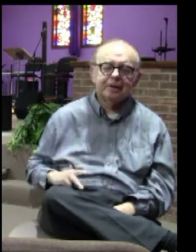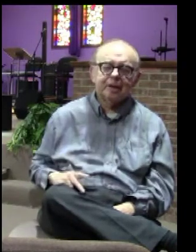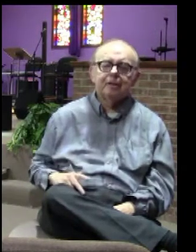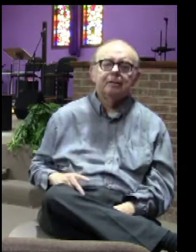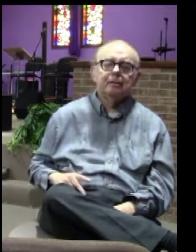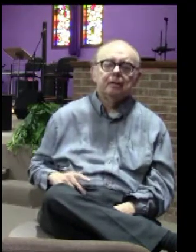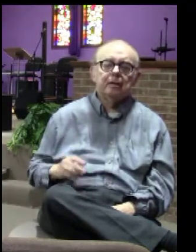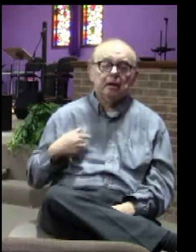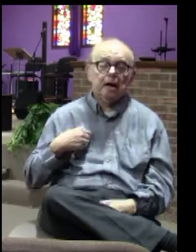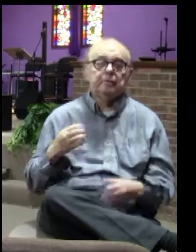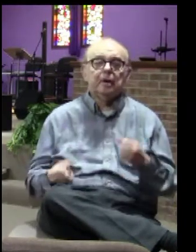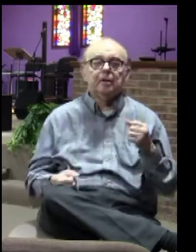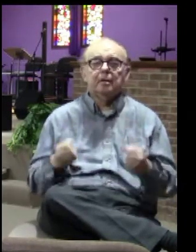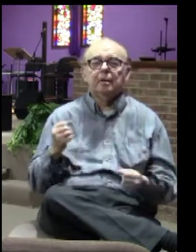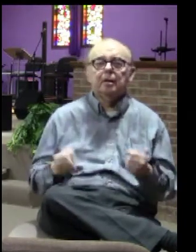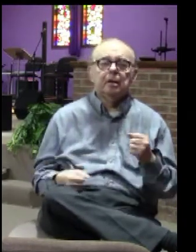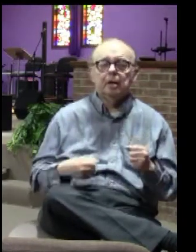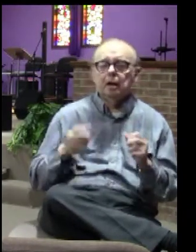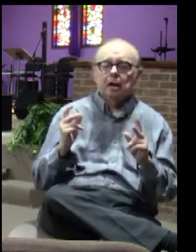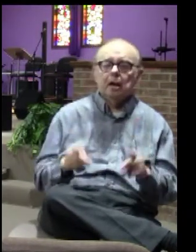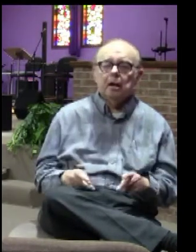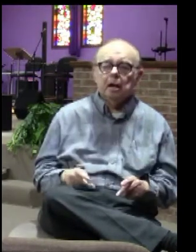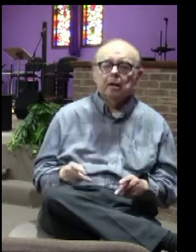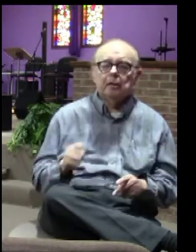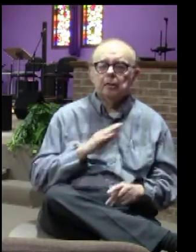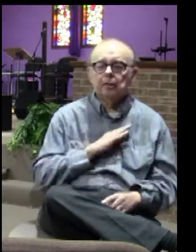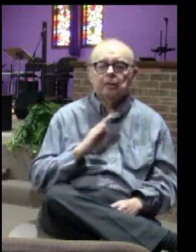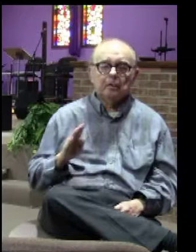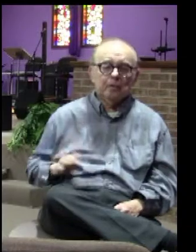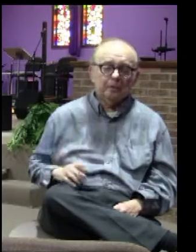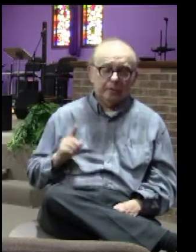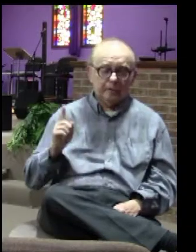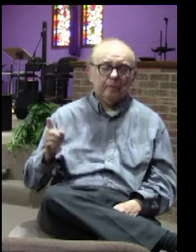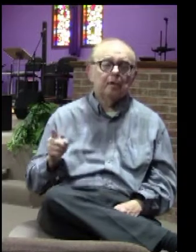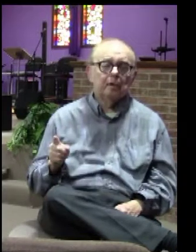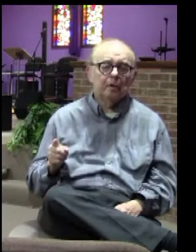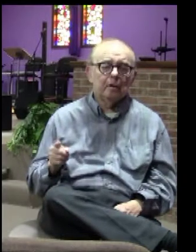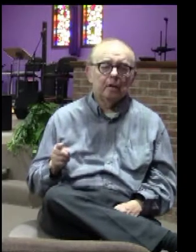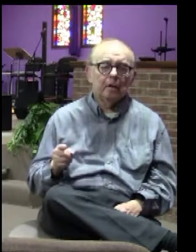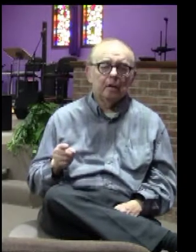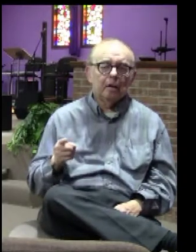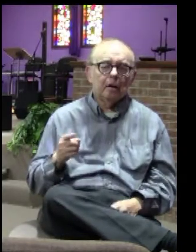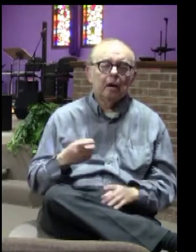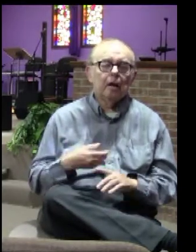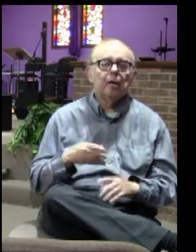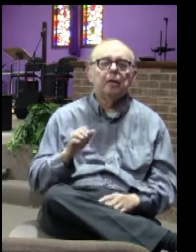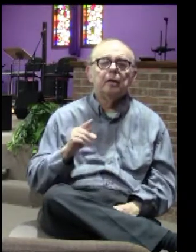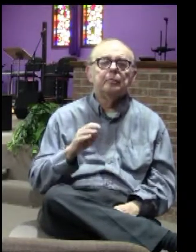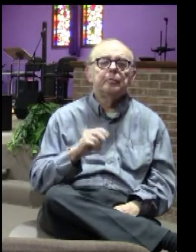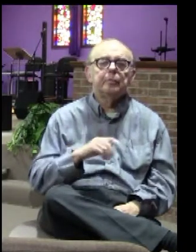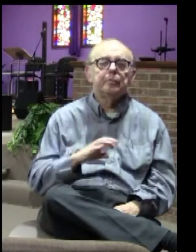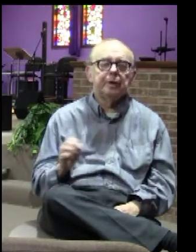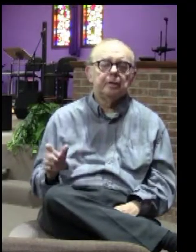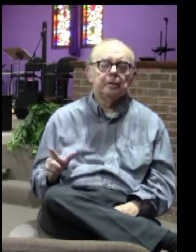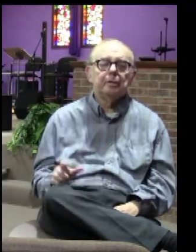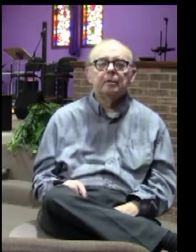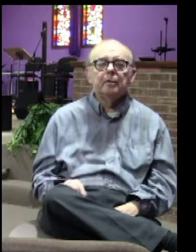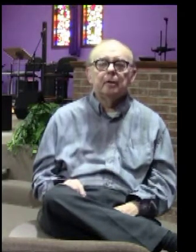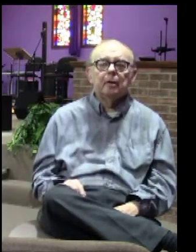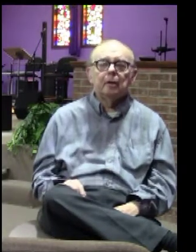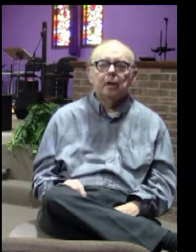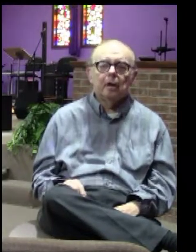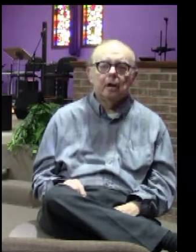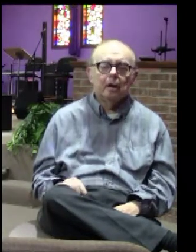I'm driving, okay? And anybody been to Burger King over here off of Briel?